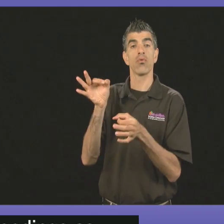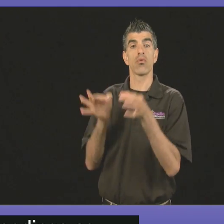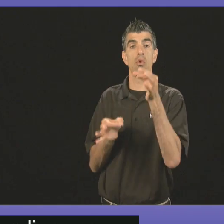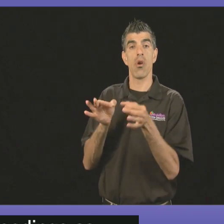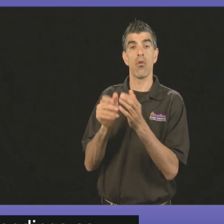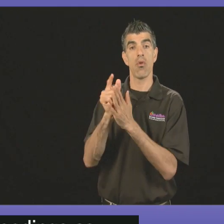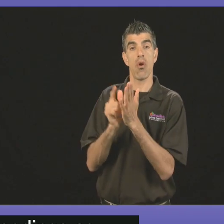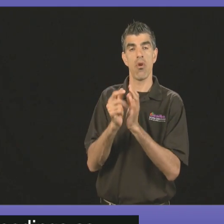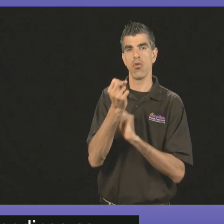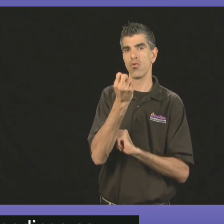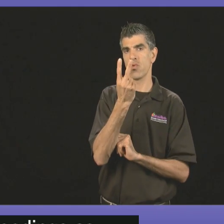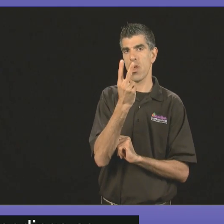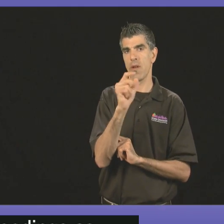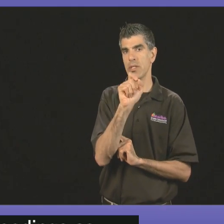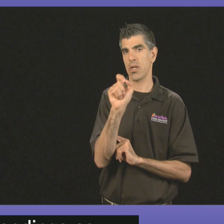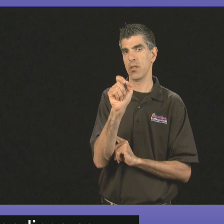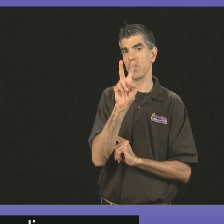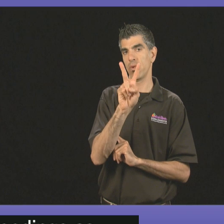in Section